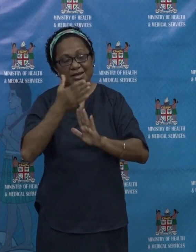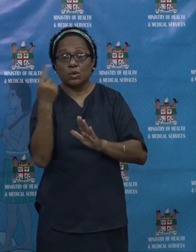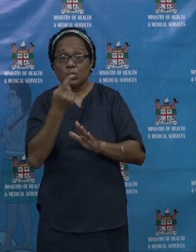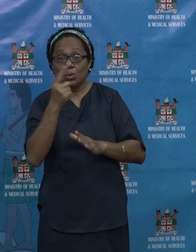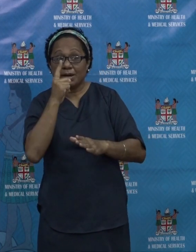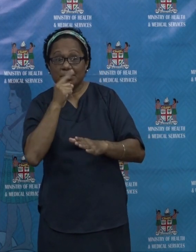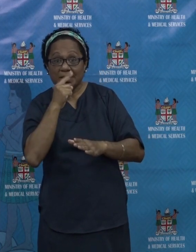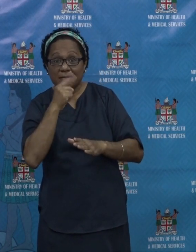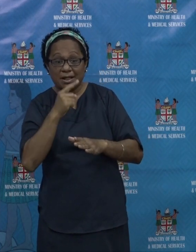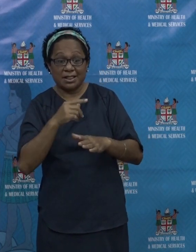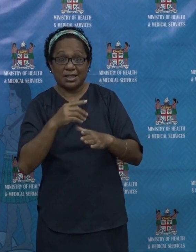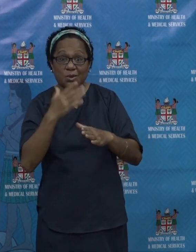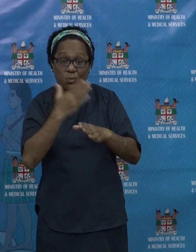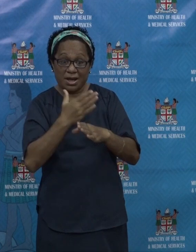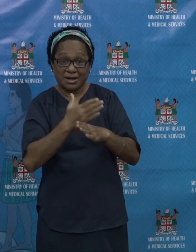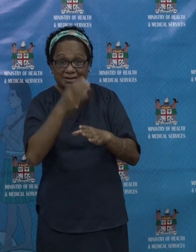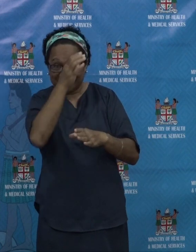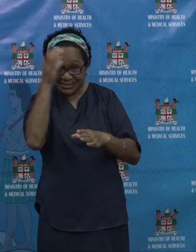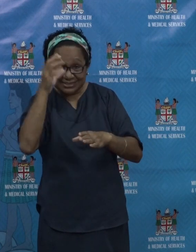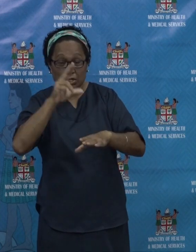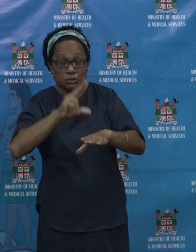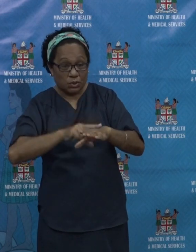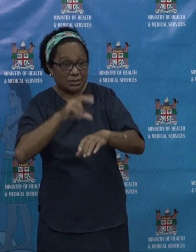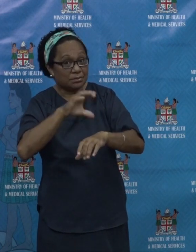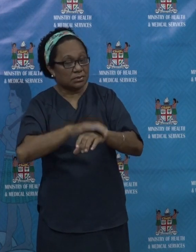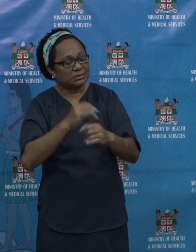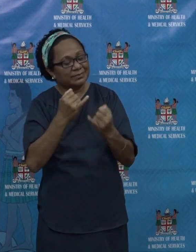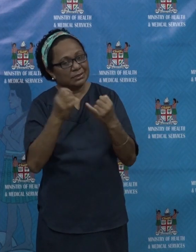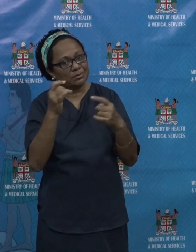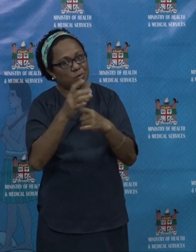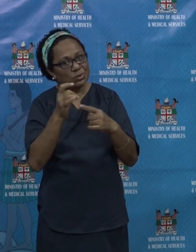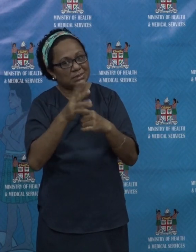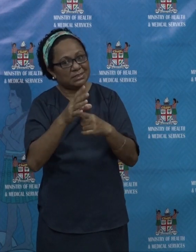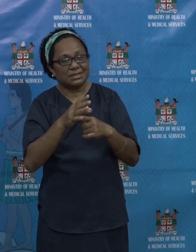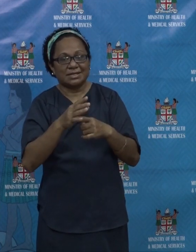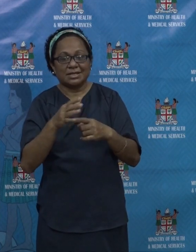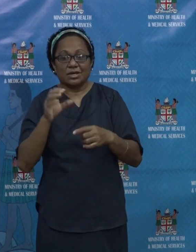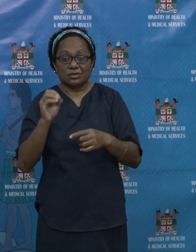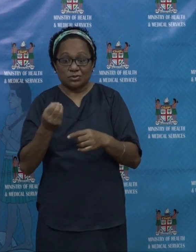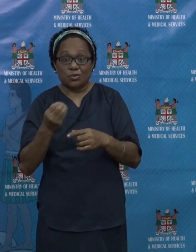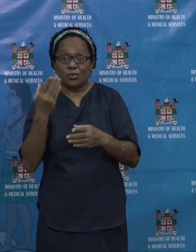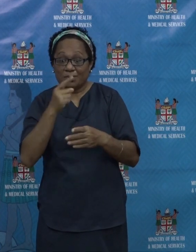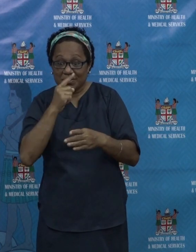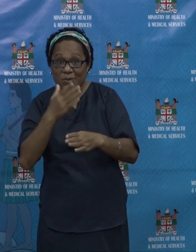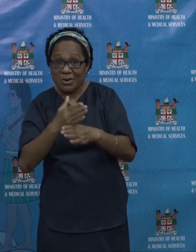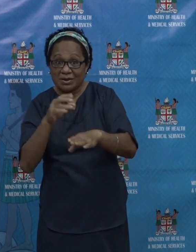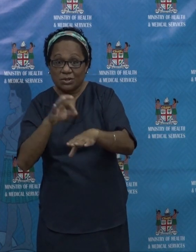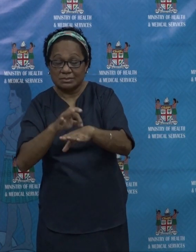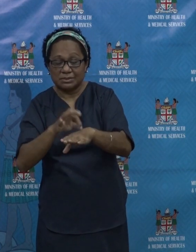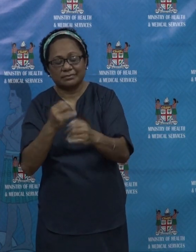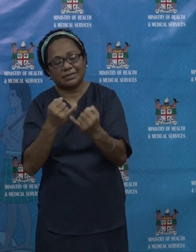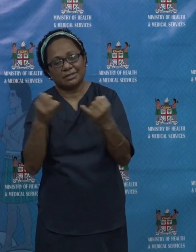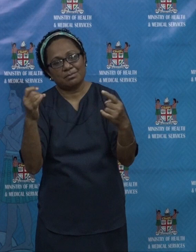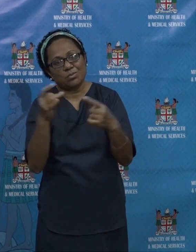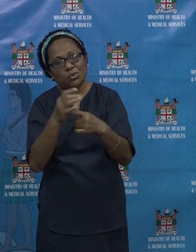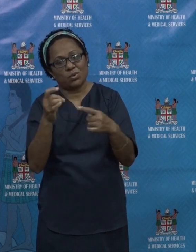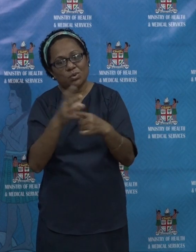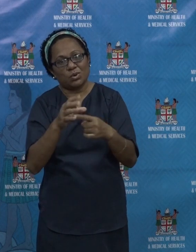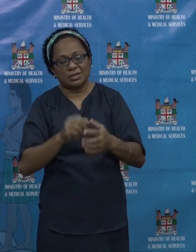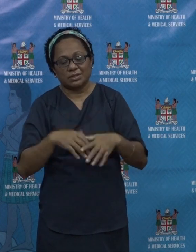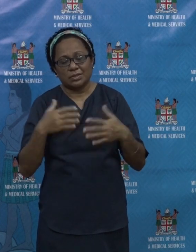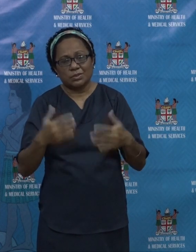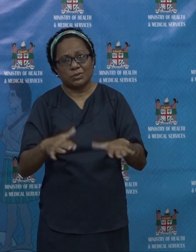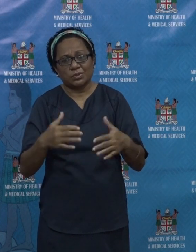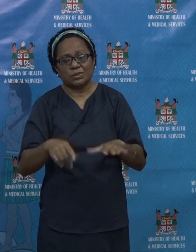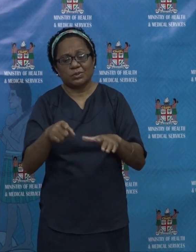the global response to COVID-19. In hospitals, clinics, and homes around the world, health workers are taking on